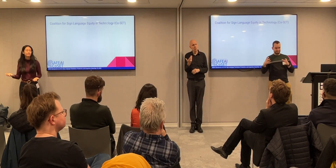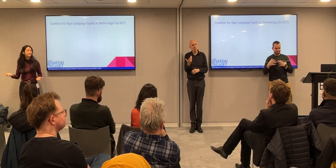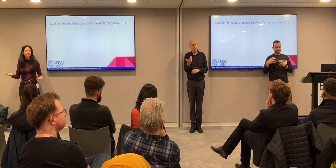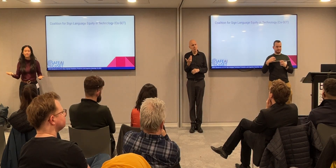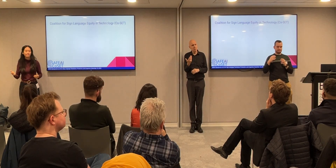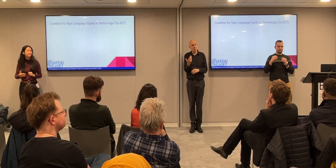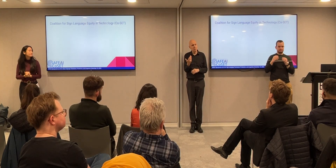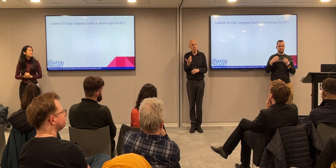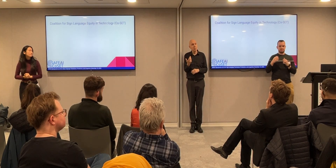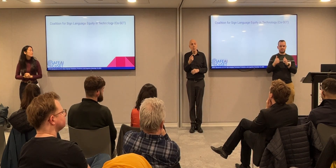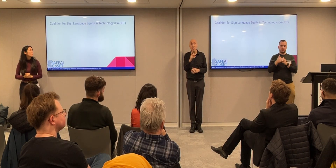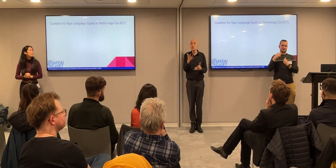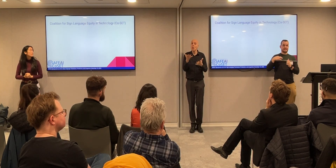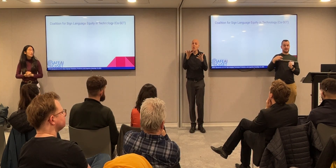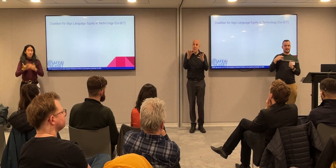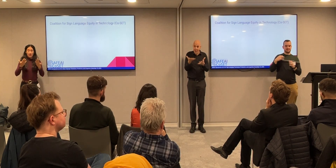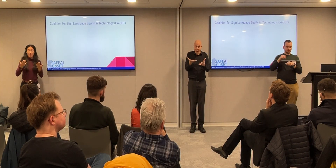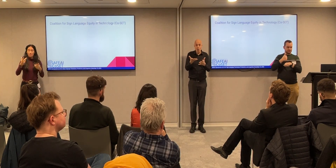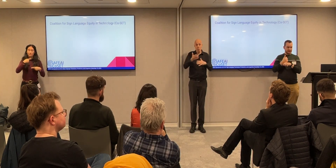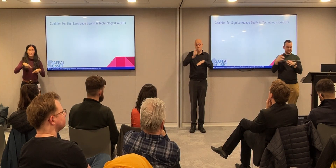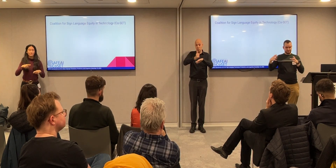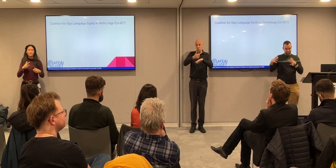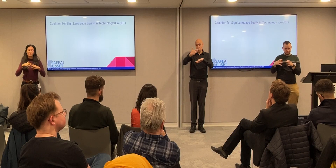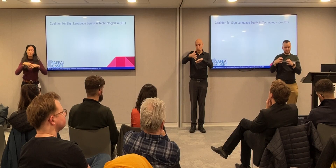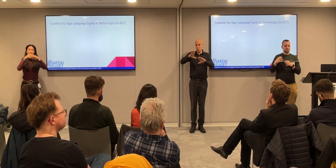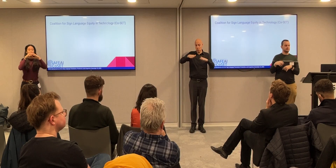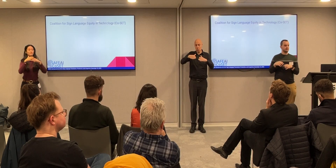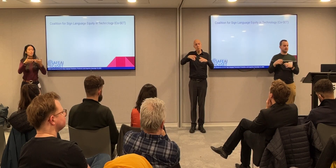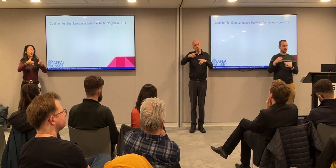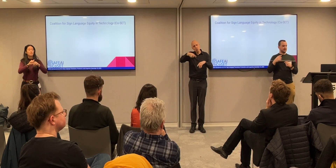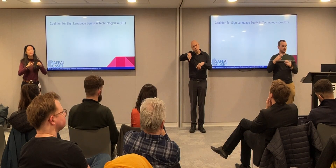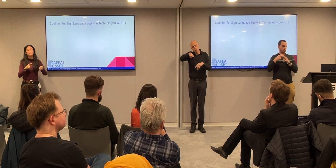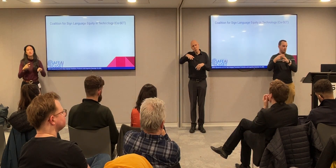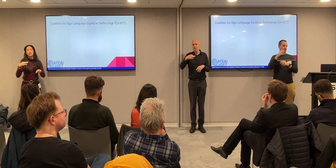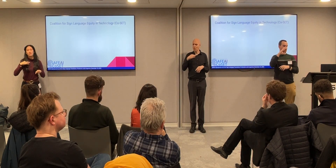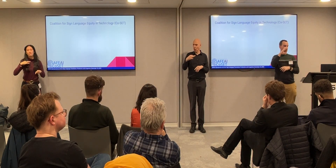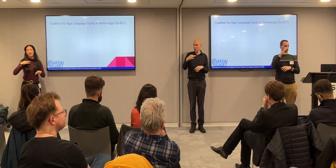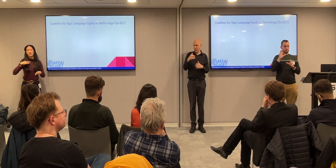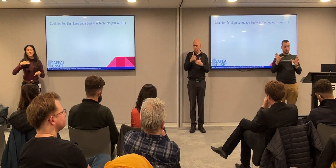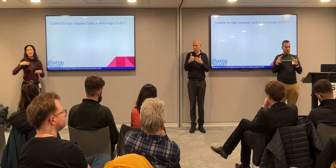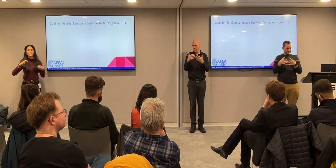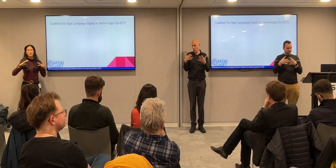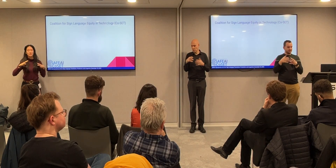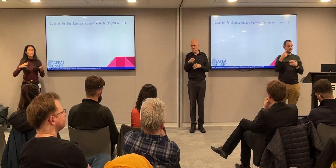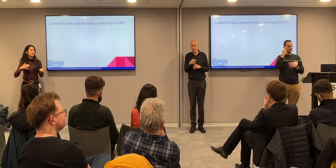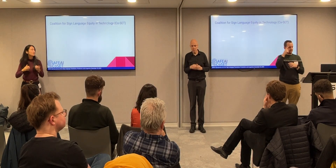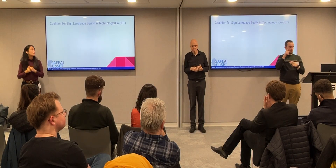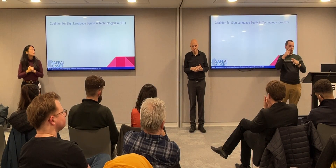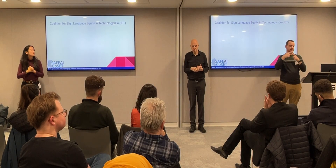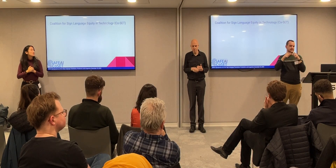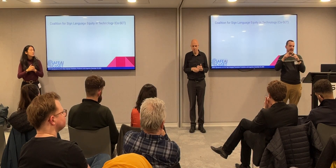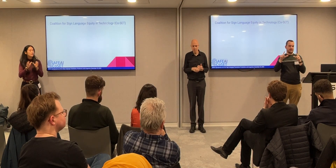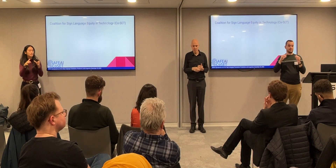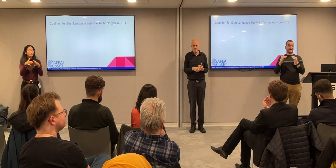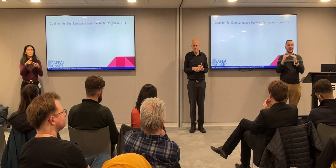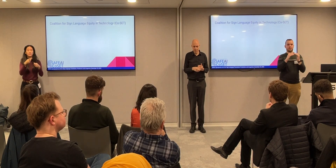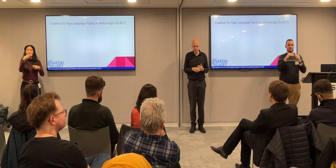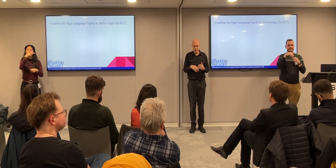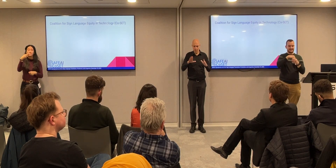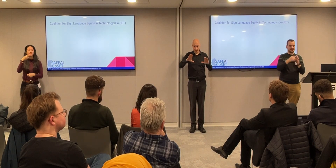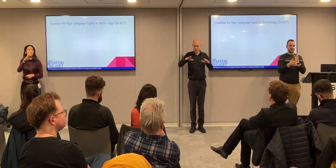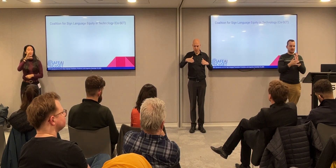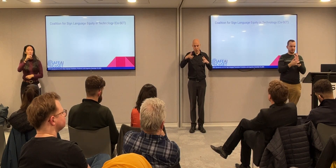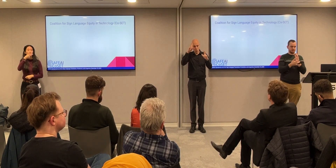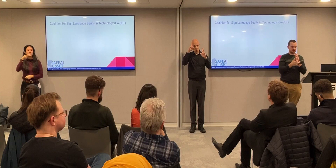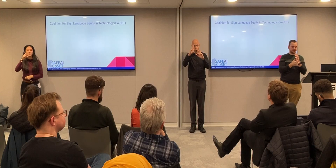So we now have a group, mostly volunteers, and the group is called COSET,